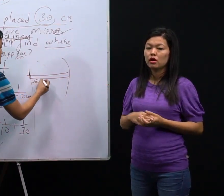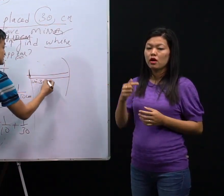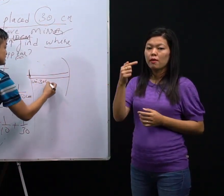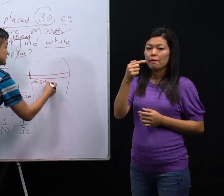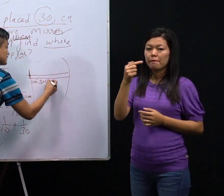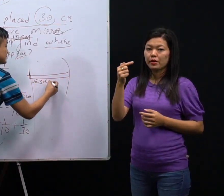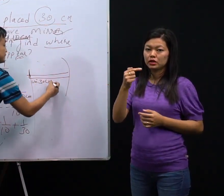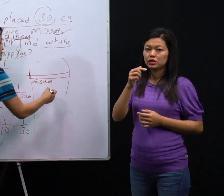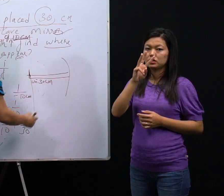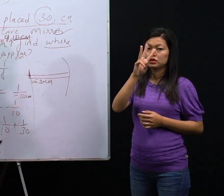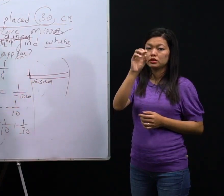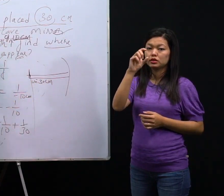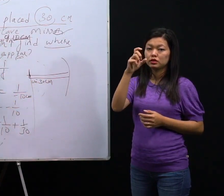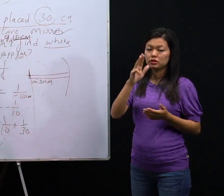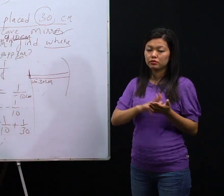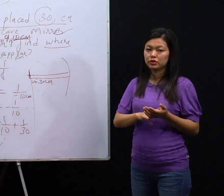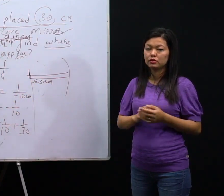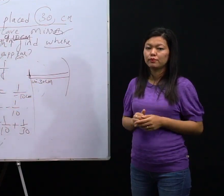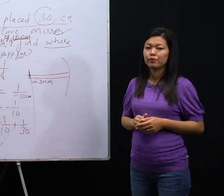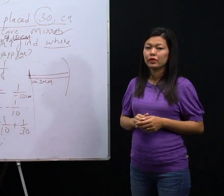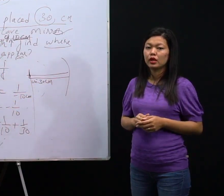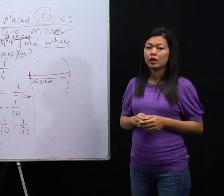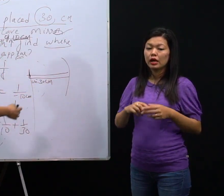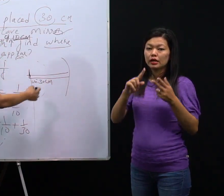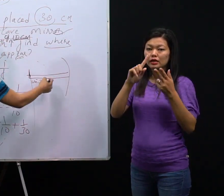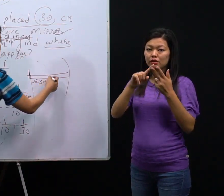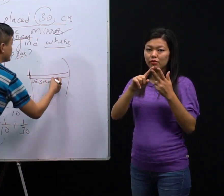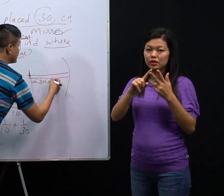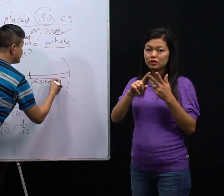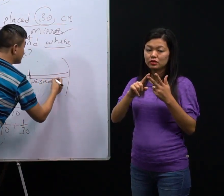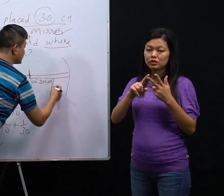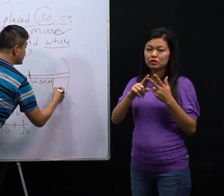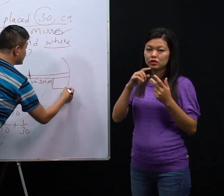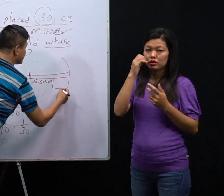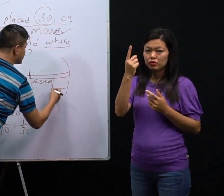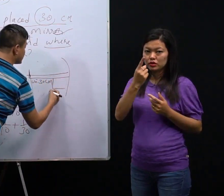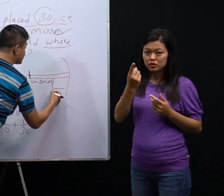minus 30 centimeter, and the image we got was